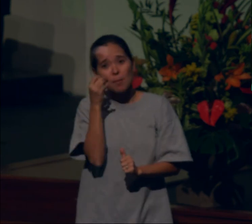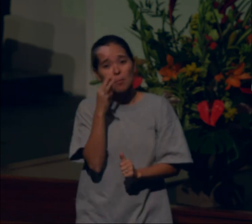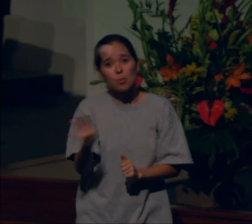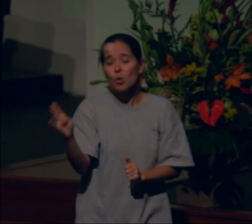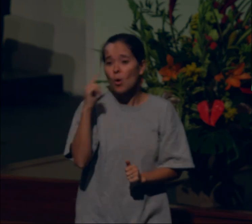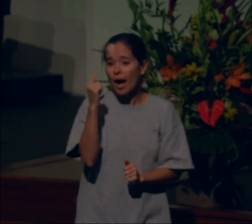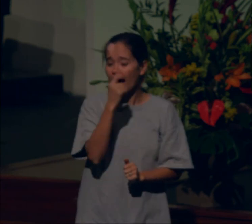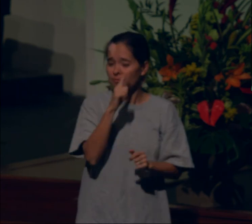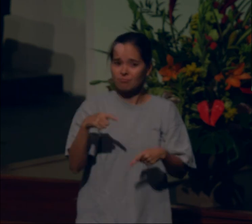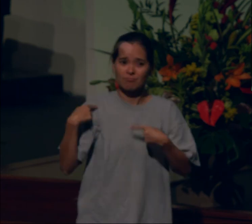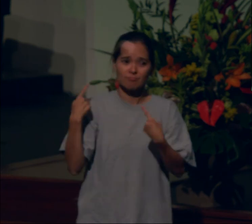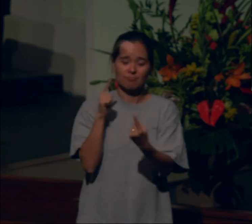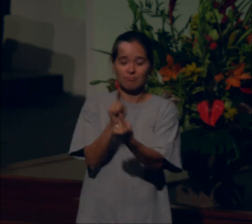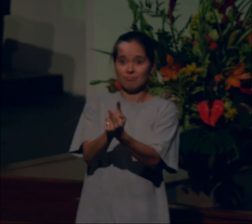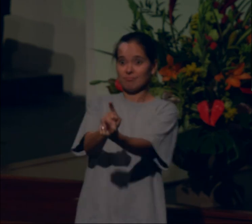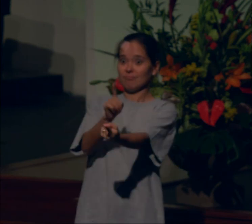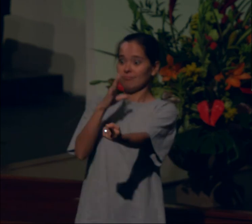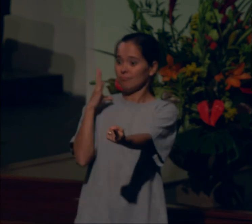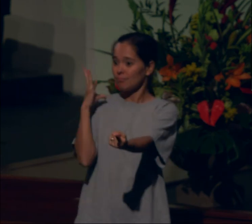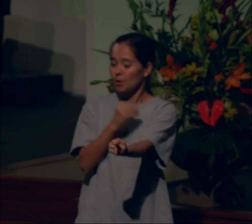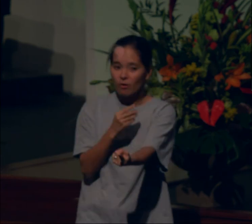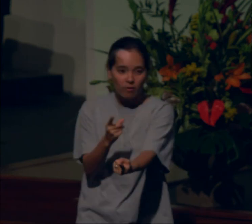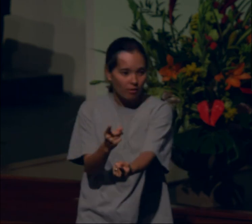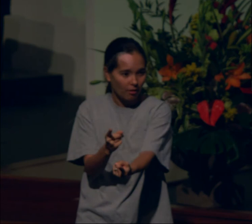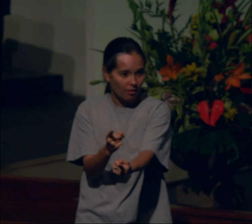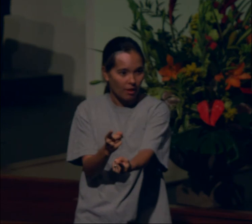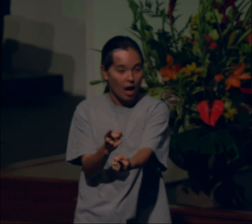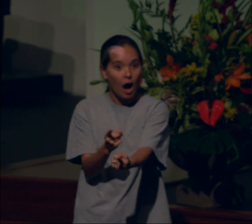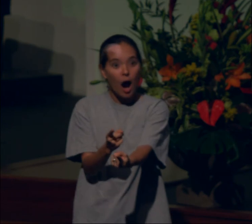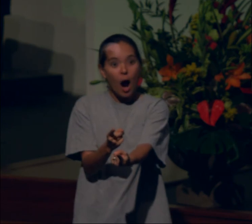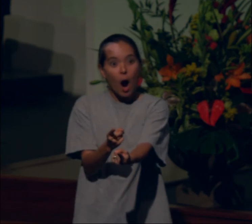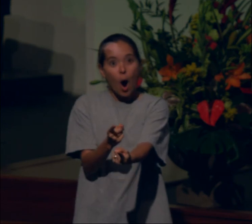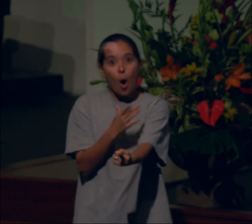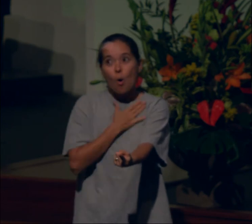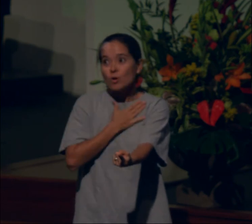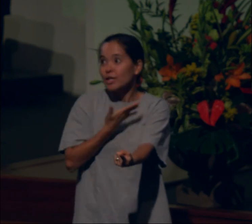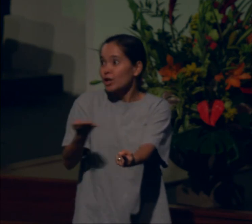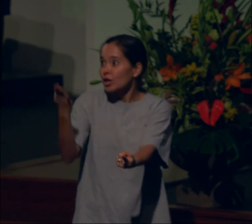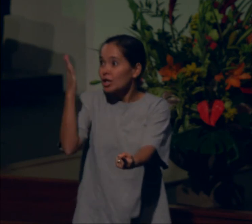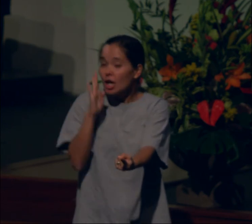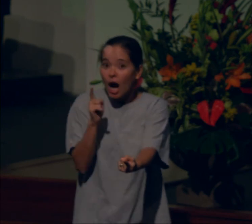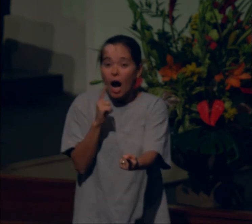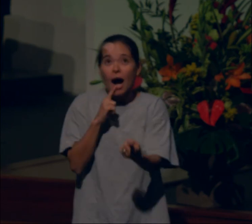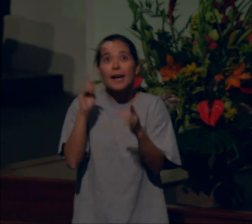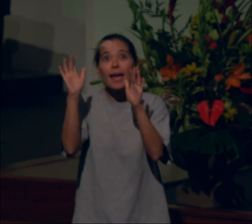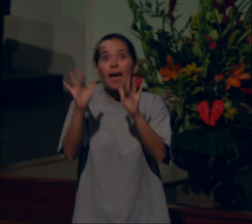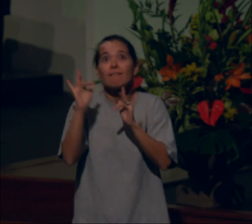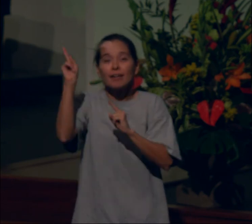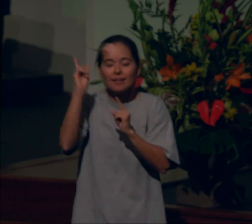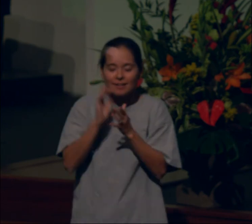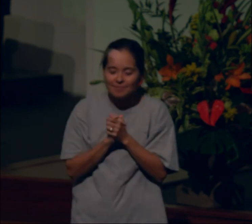had ever laid eyes on in my life. And I went, oh, dear God in heaven.